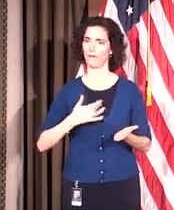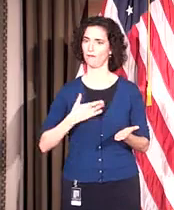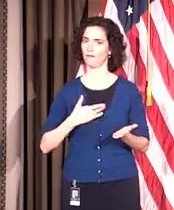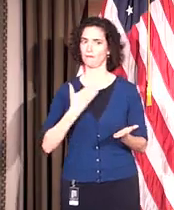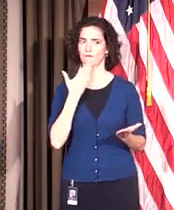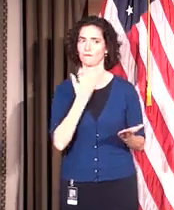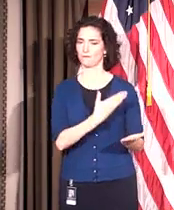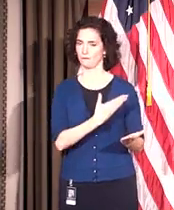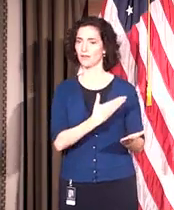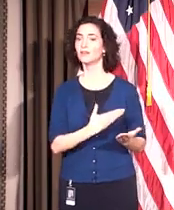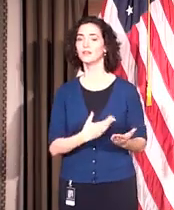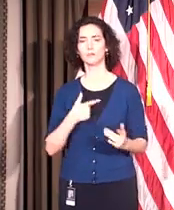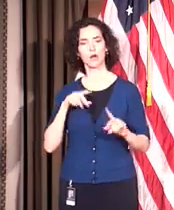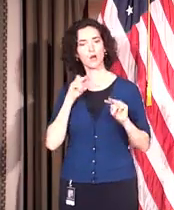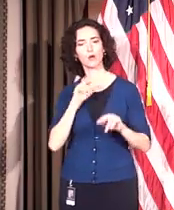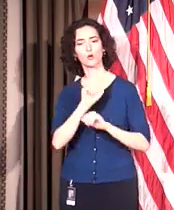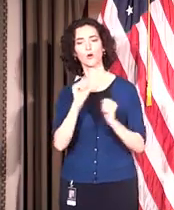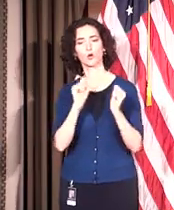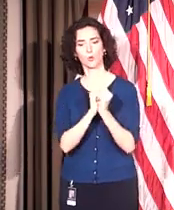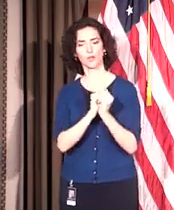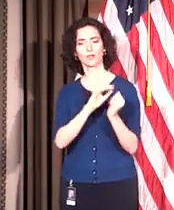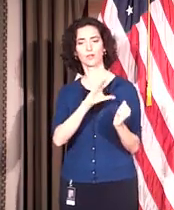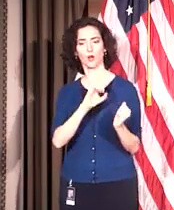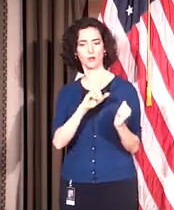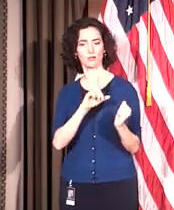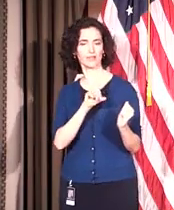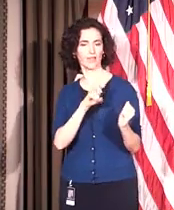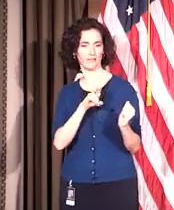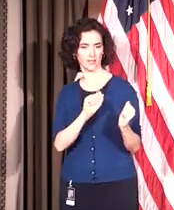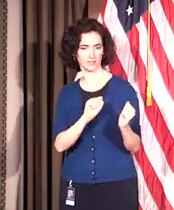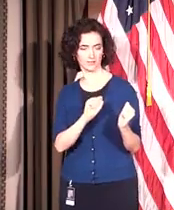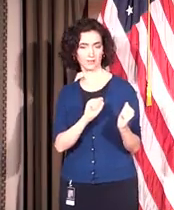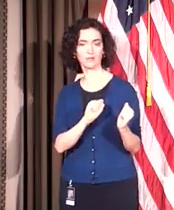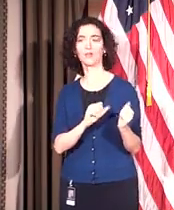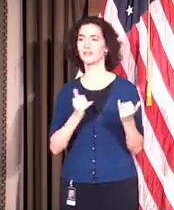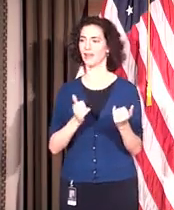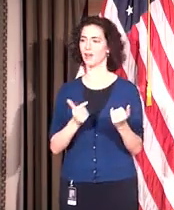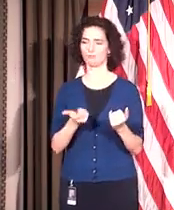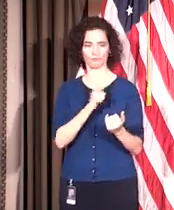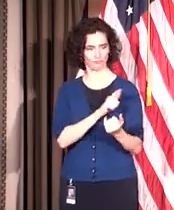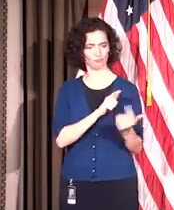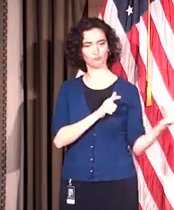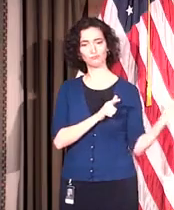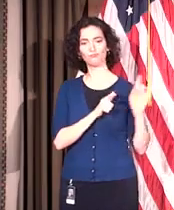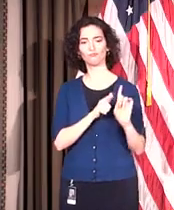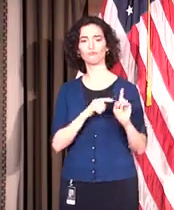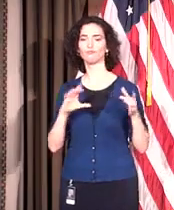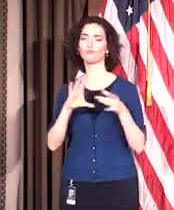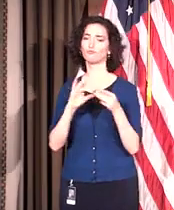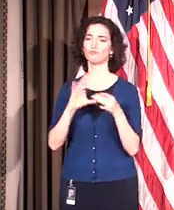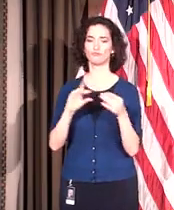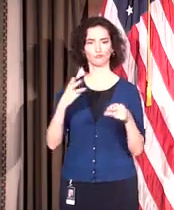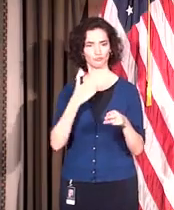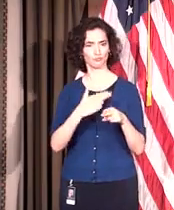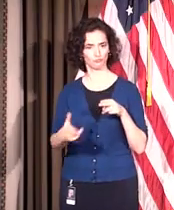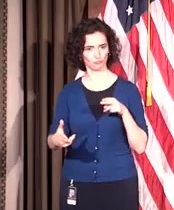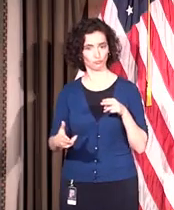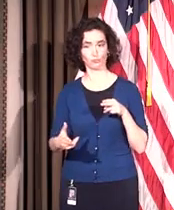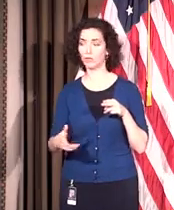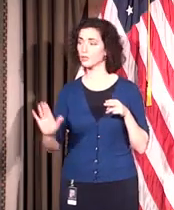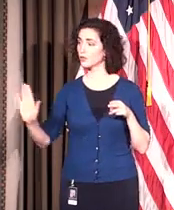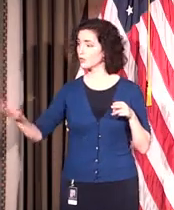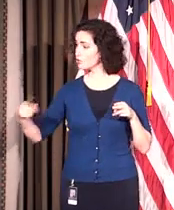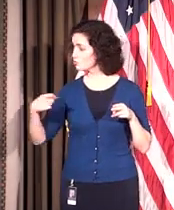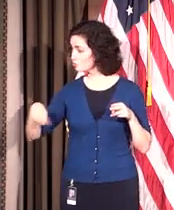with Colonel Davis. And at this point in time, I'm going to ask him to come up and say a few words. If you do